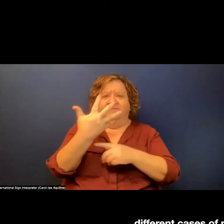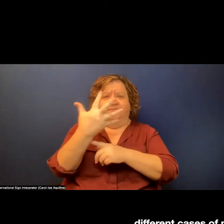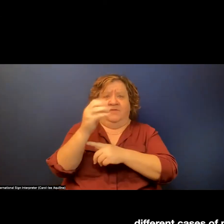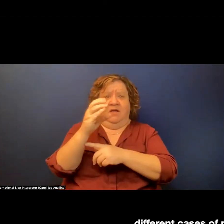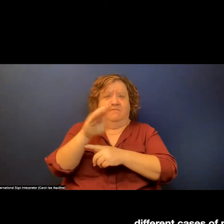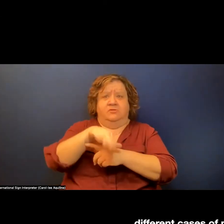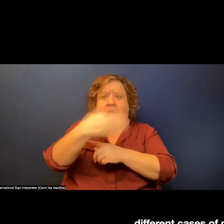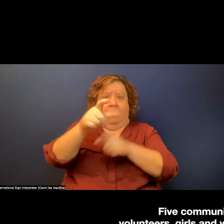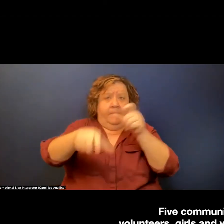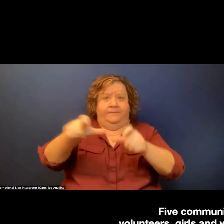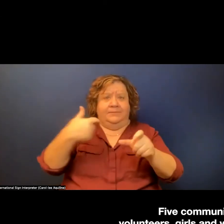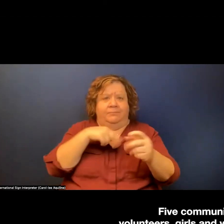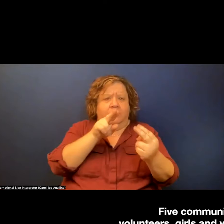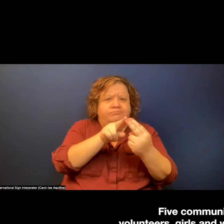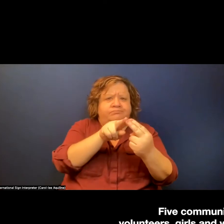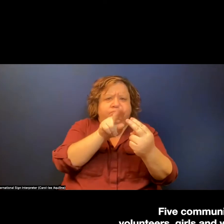cases of person with disabilities.